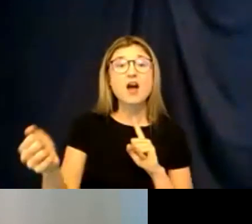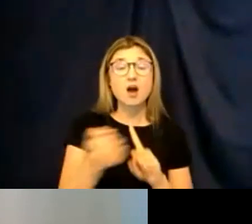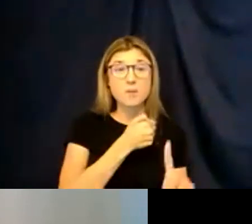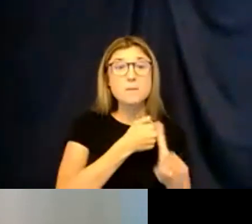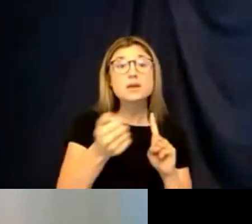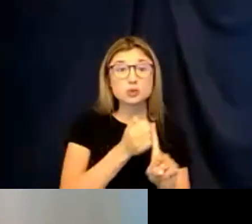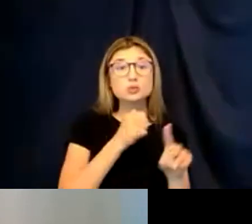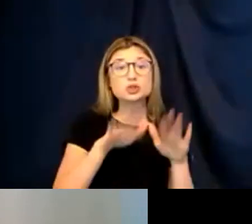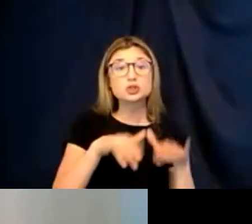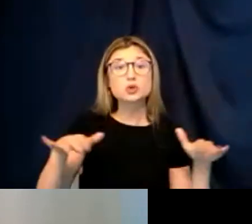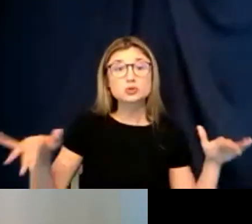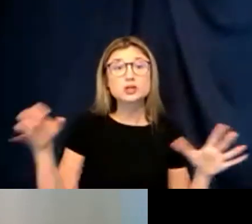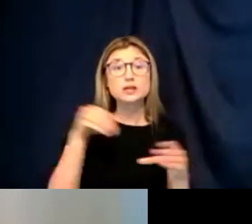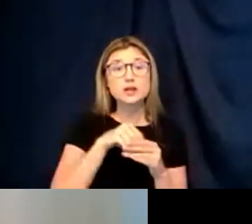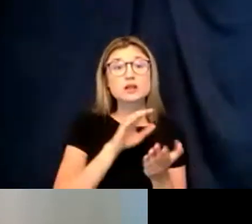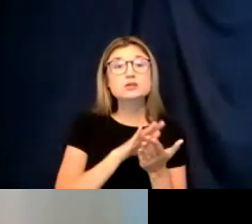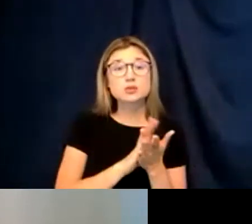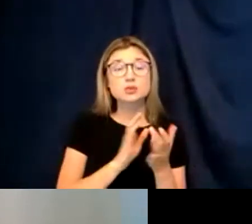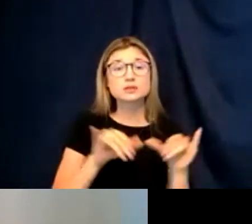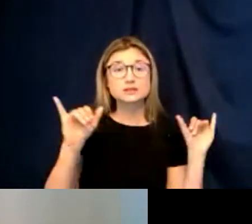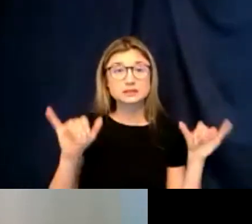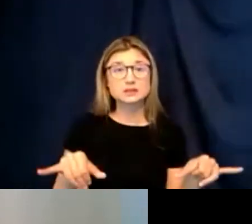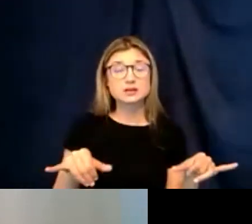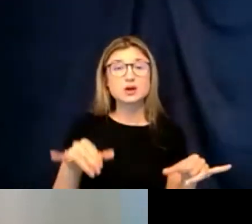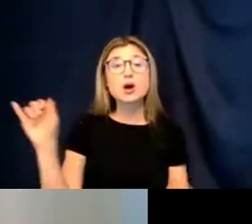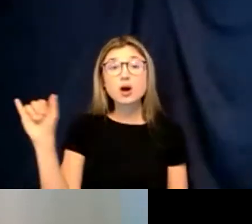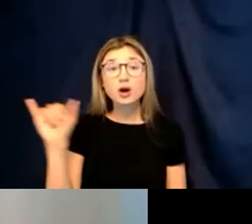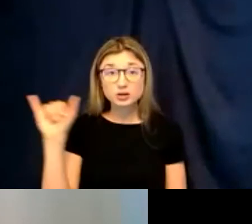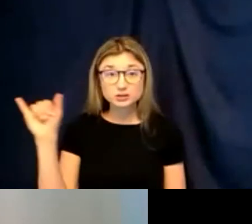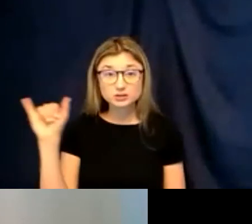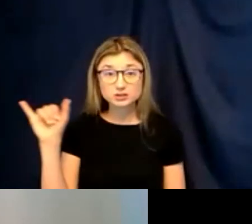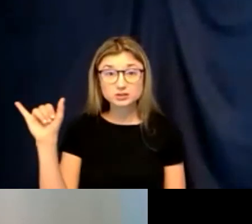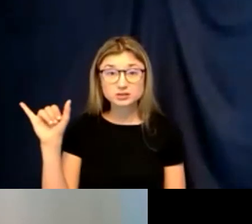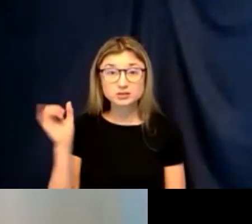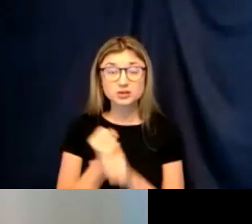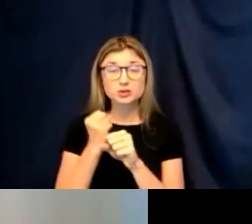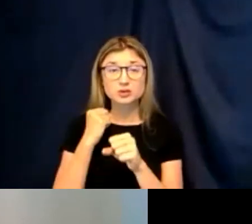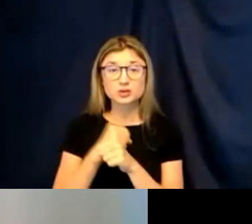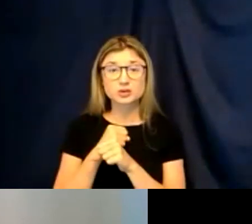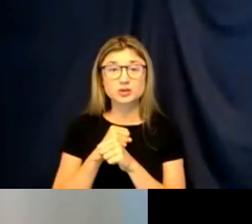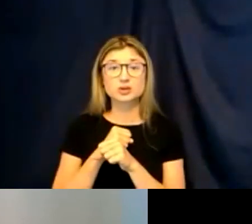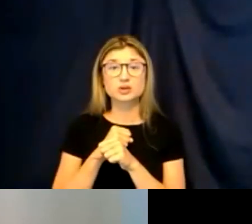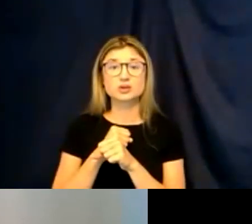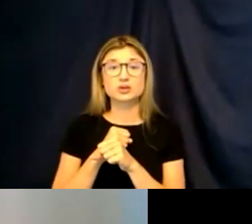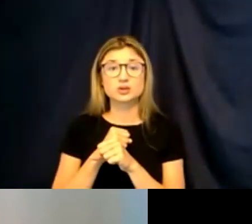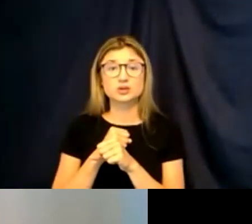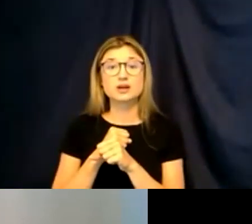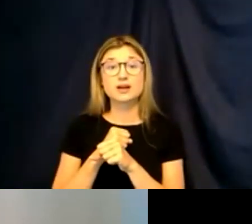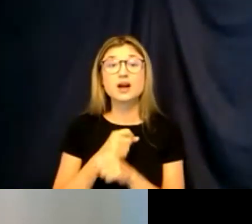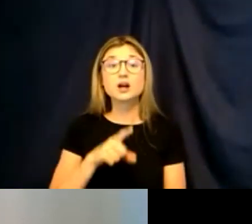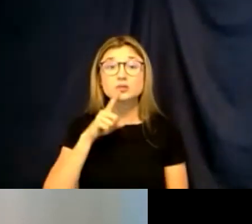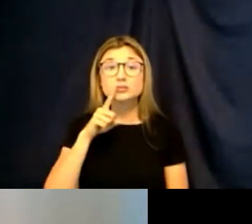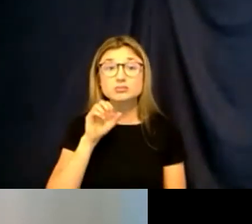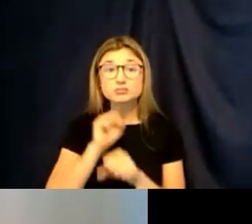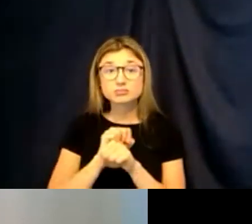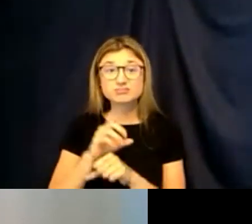children in the school system, but also create a real database